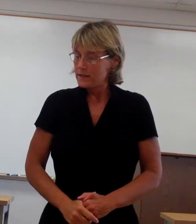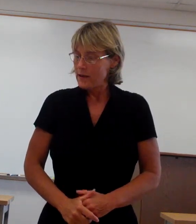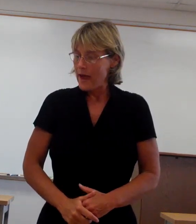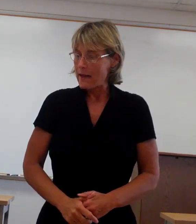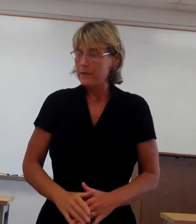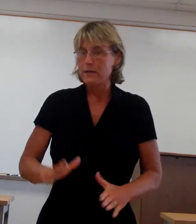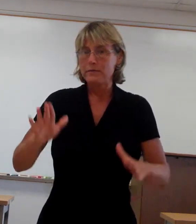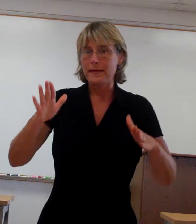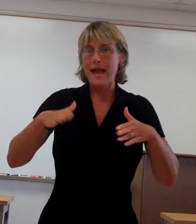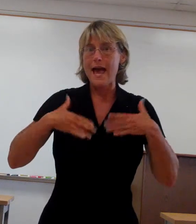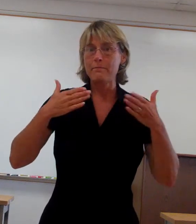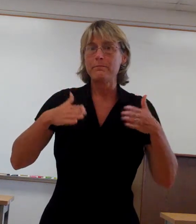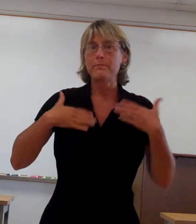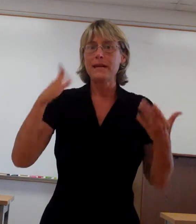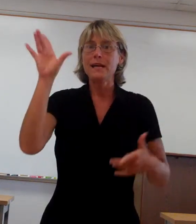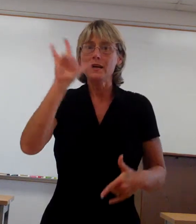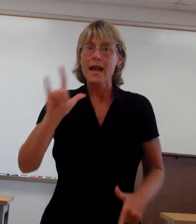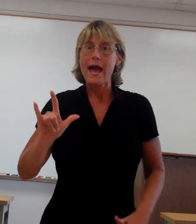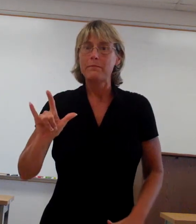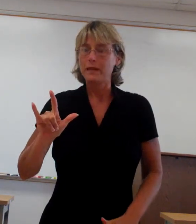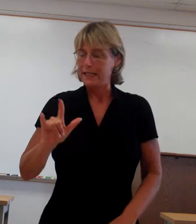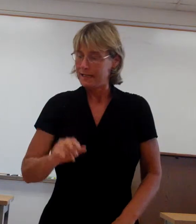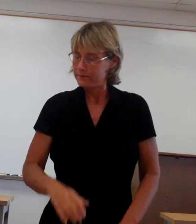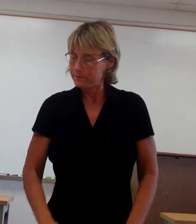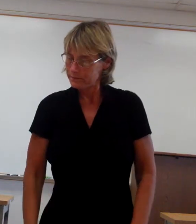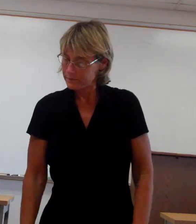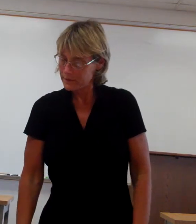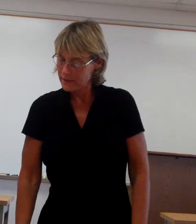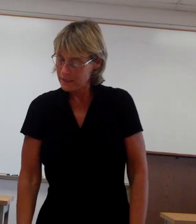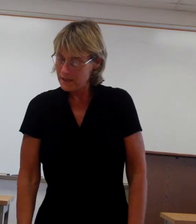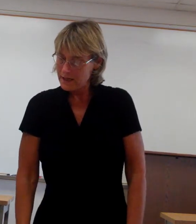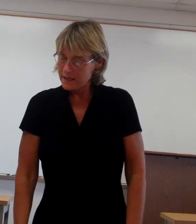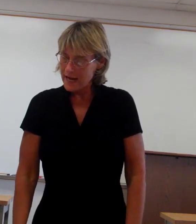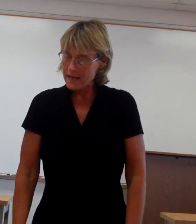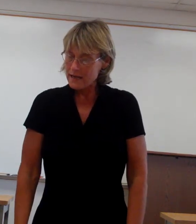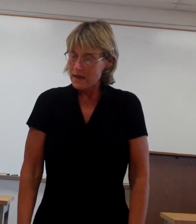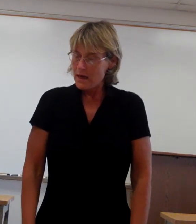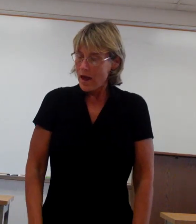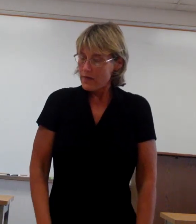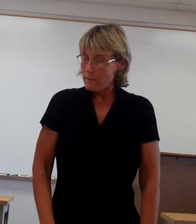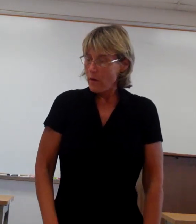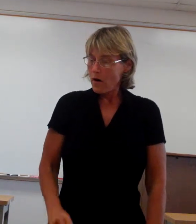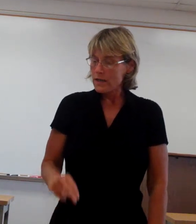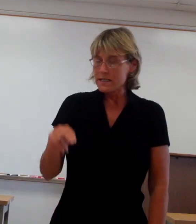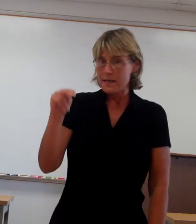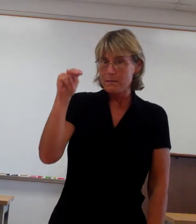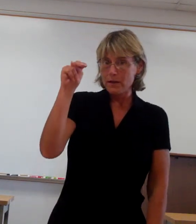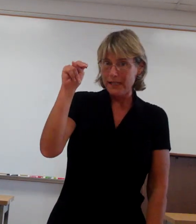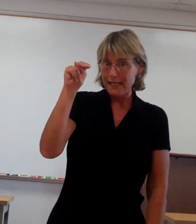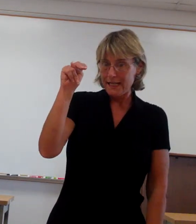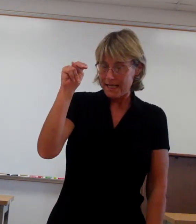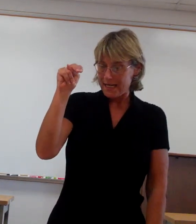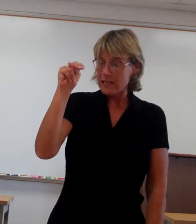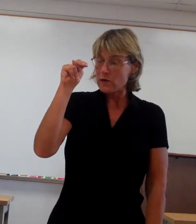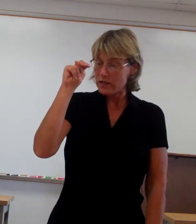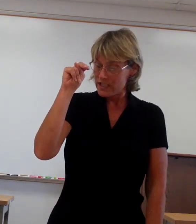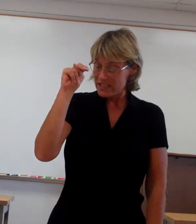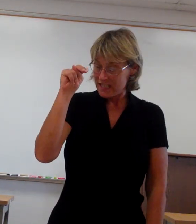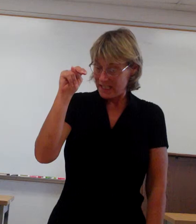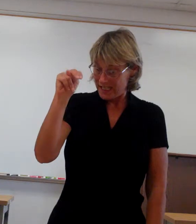So happily would be happy, happily. Okay, the participle en or just